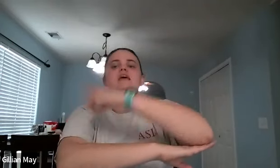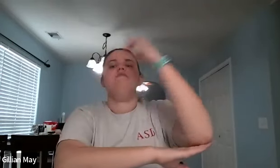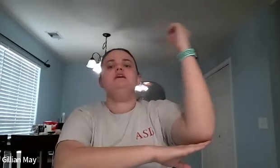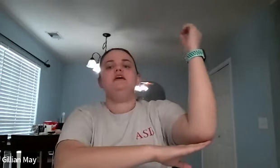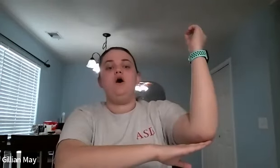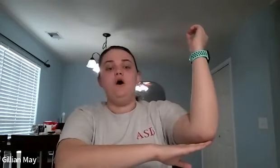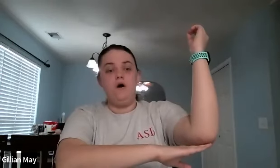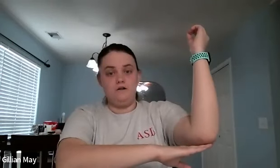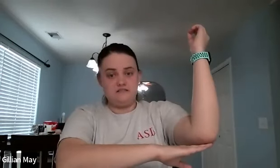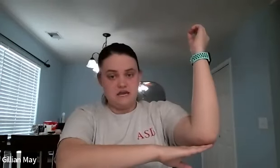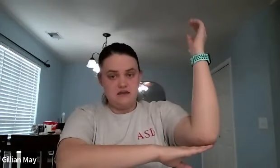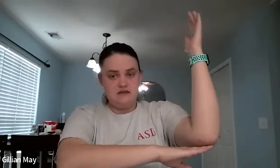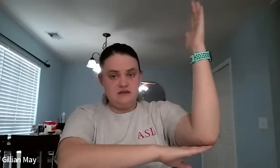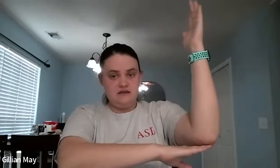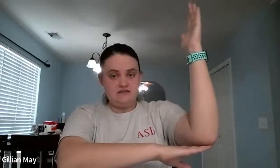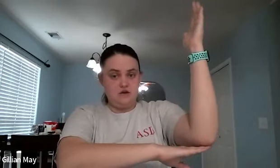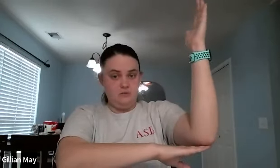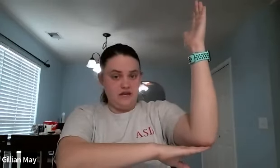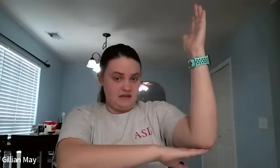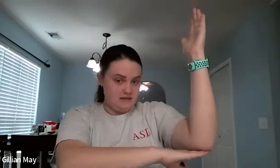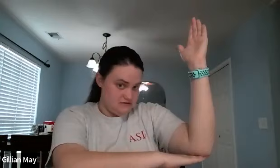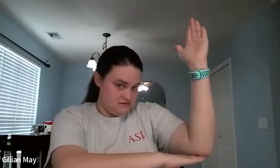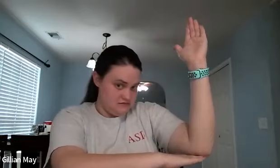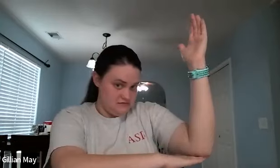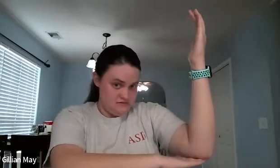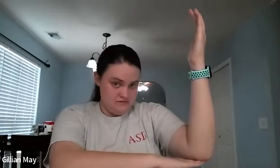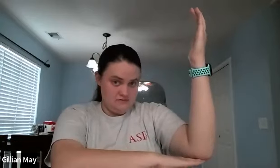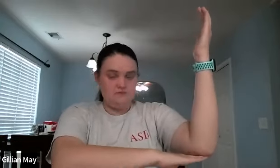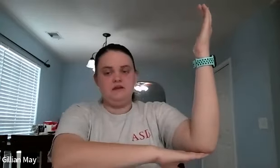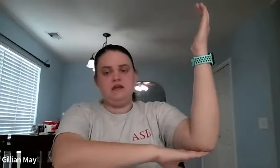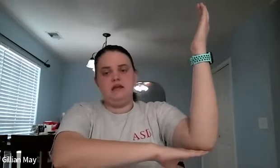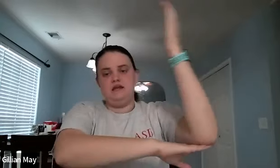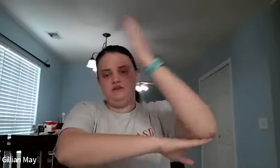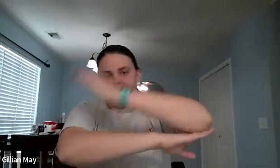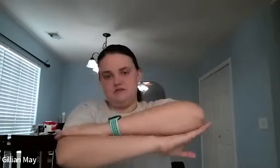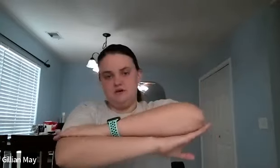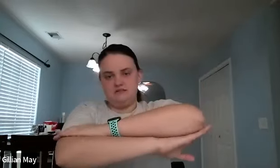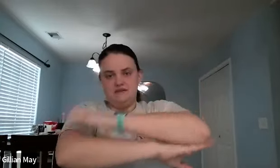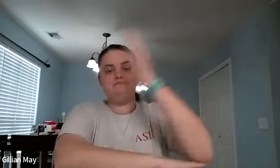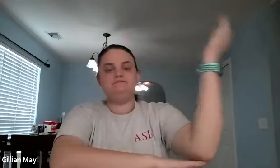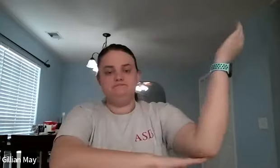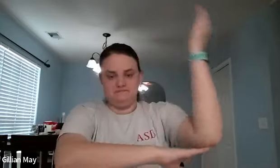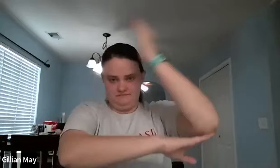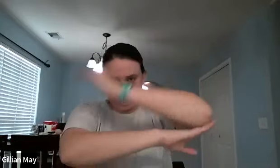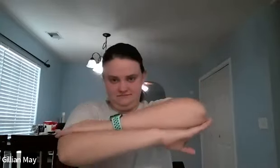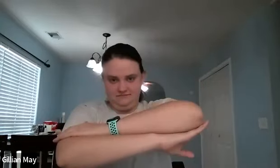And then all day is open hand. And you go down all day.